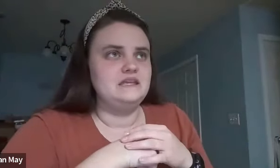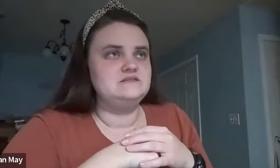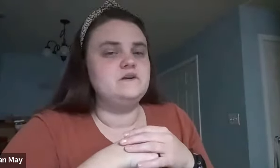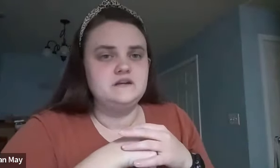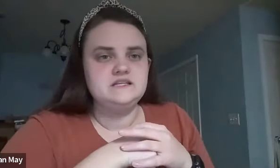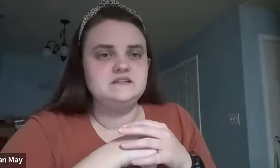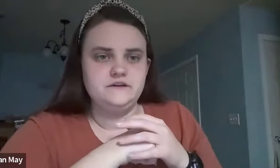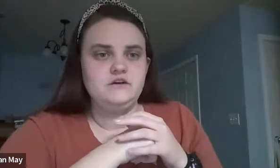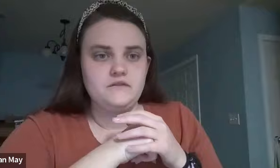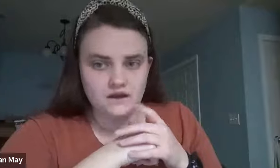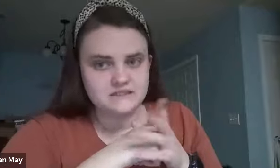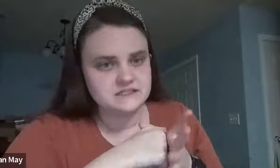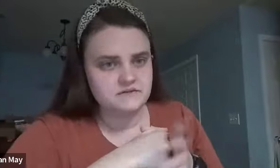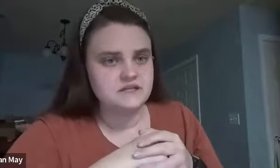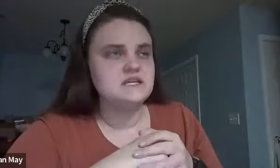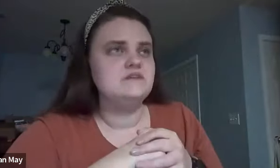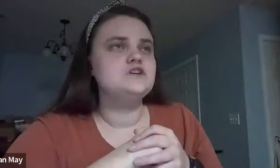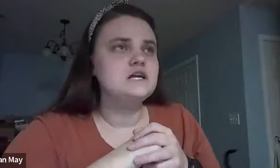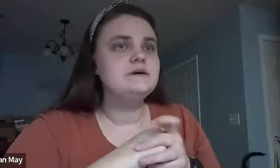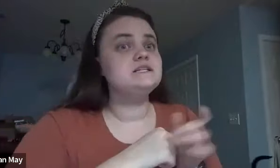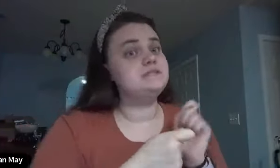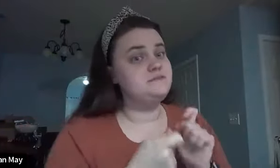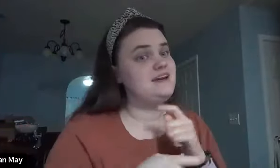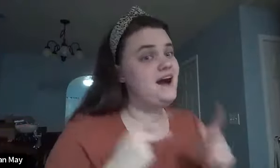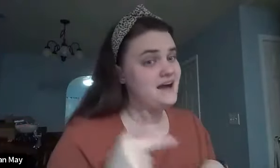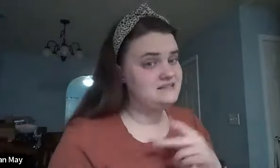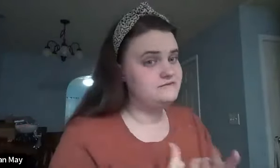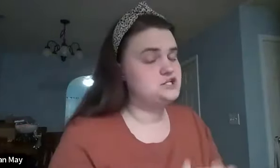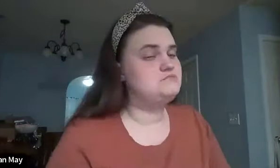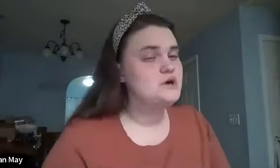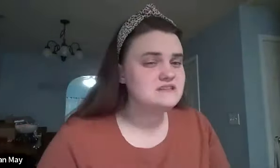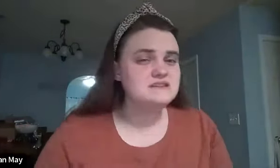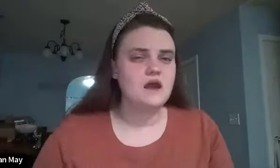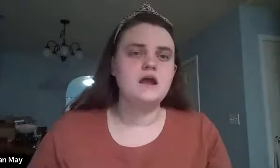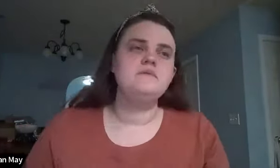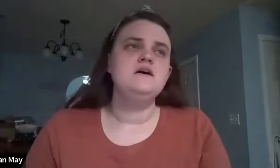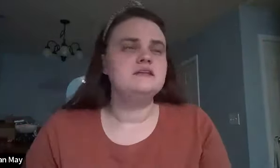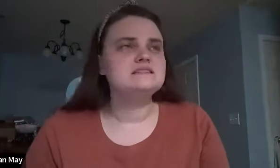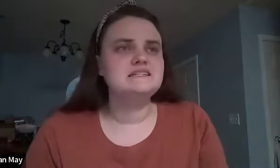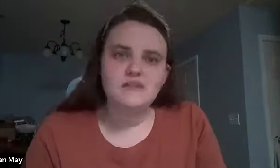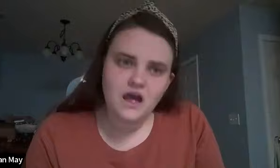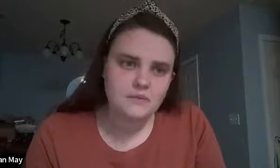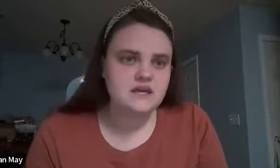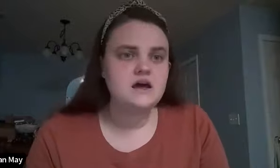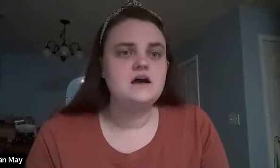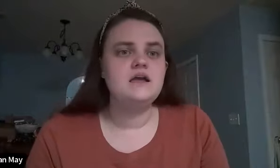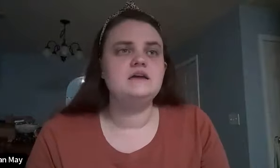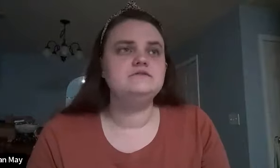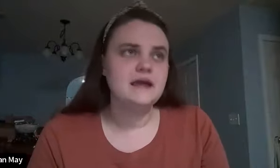It's very easy to figure out the context of it. If you're talking about a specific kind of fish, most of the time, things like tilapia and